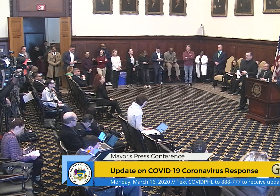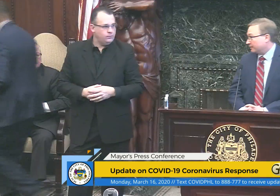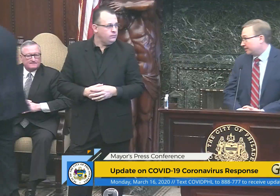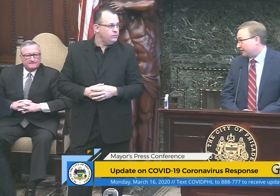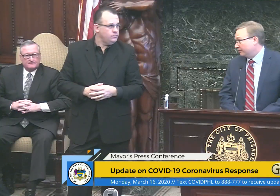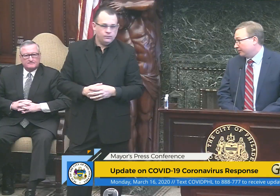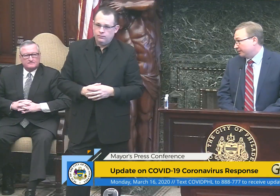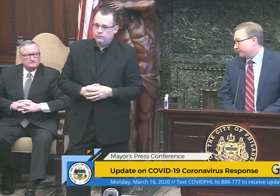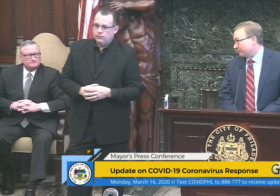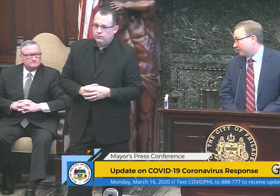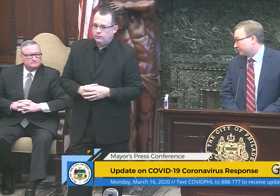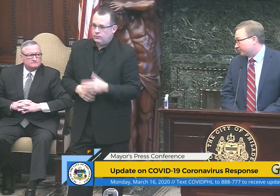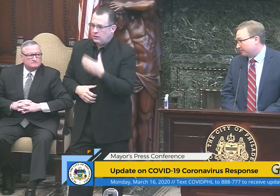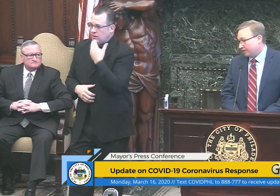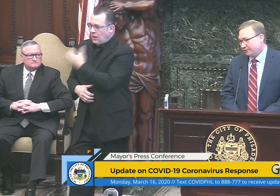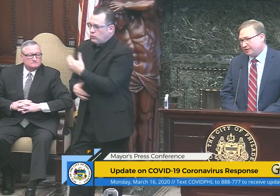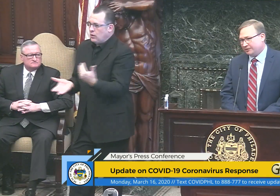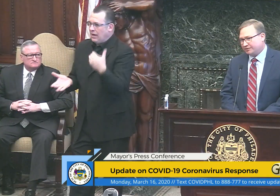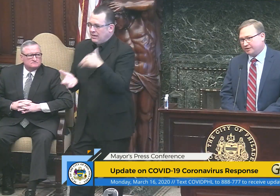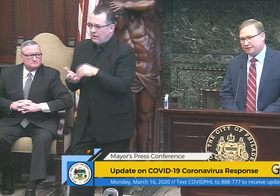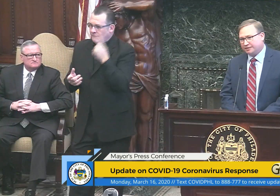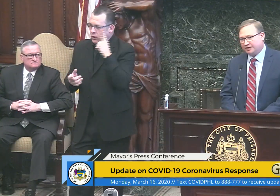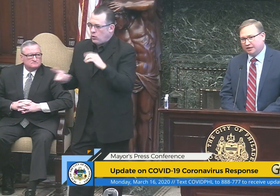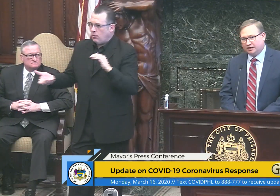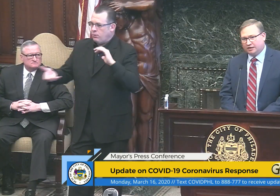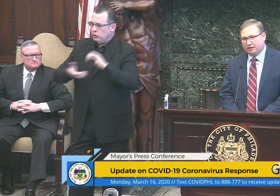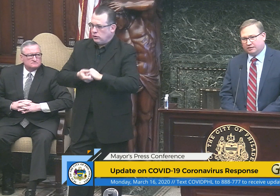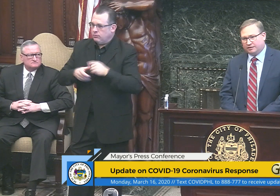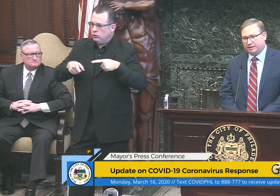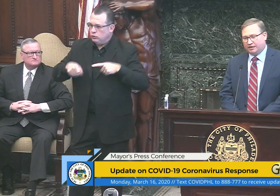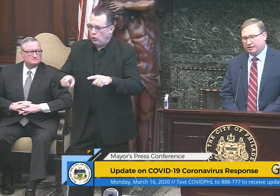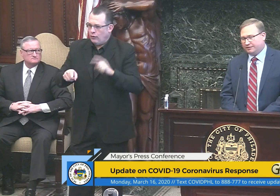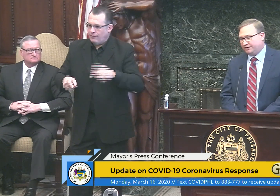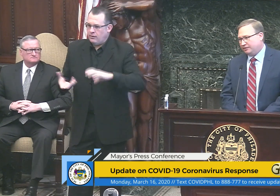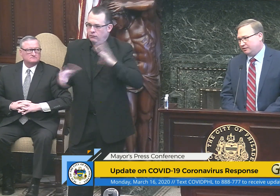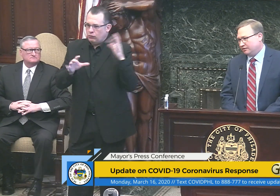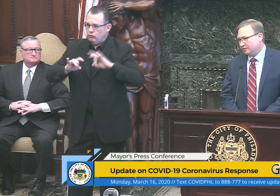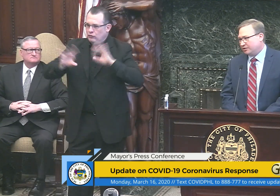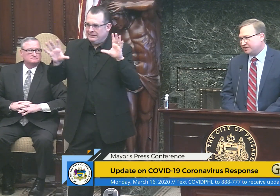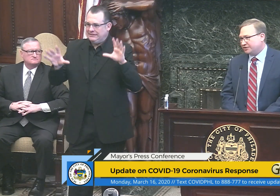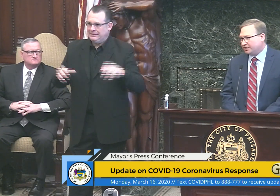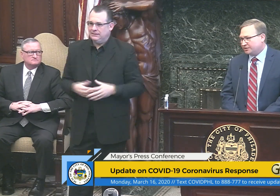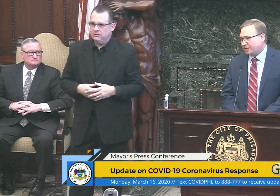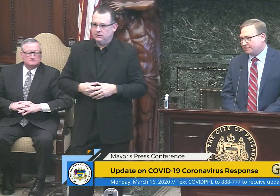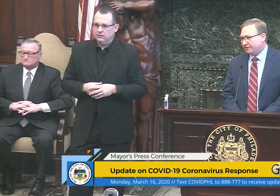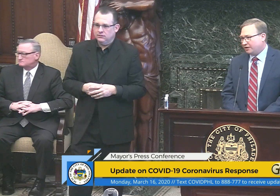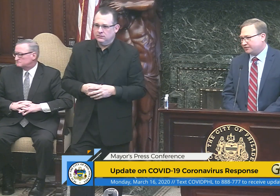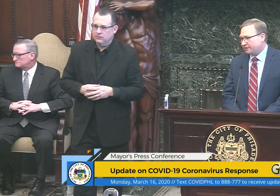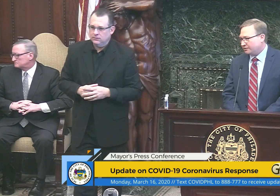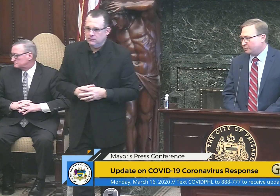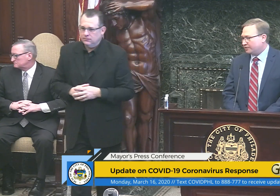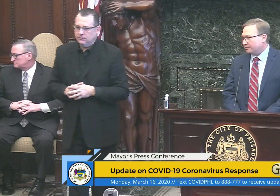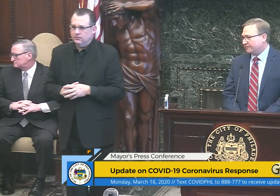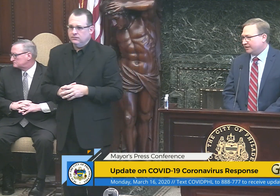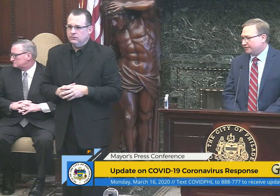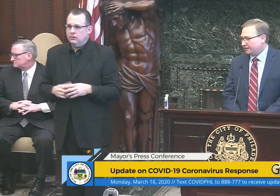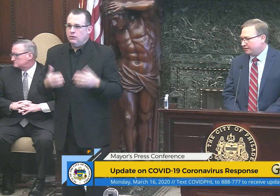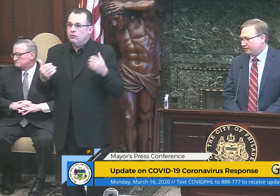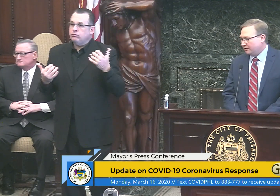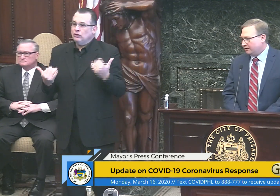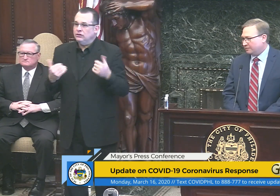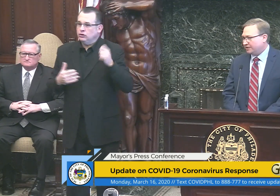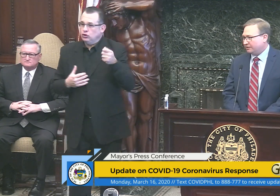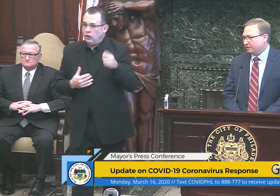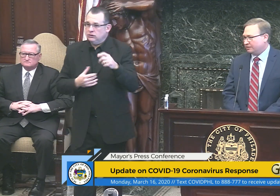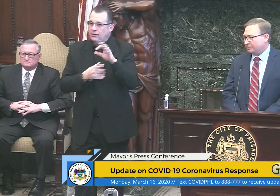Thank you, sir, and thank you again for your partnership throughout this crisis. The President Judge, I.D. Fox, also wanted to provide